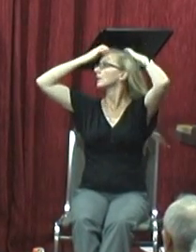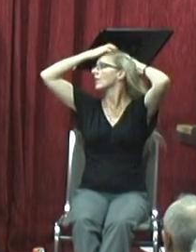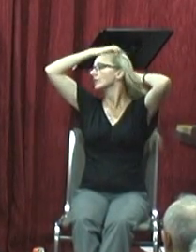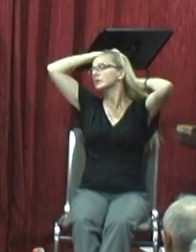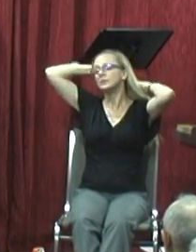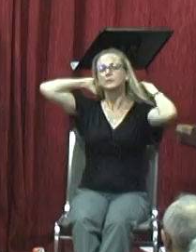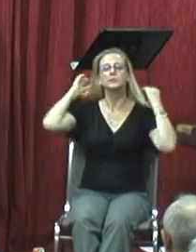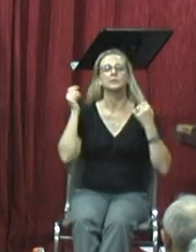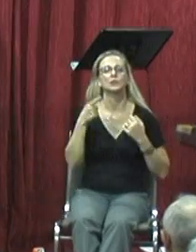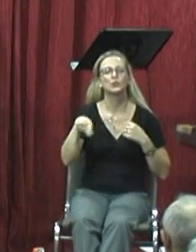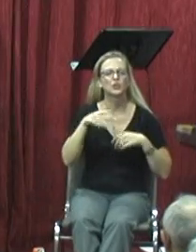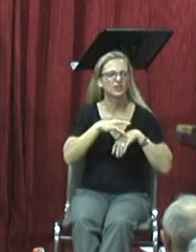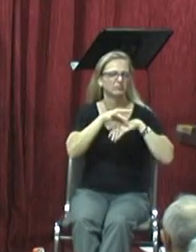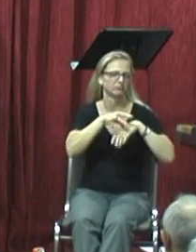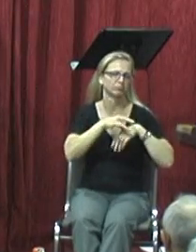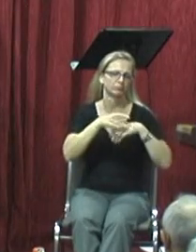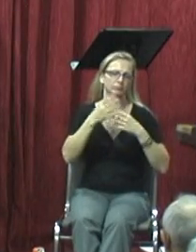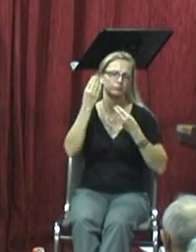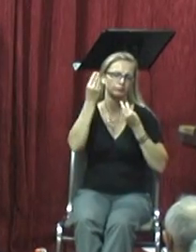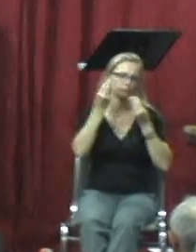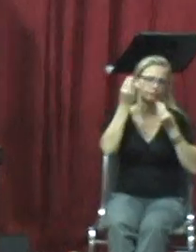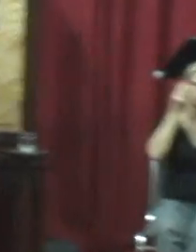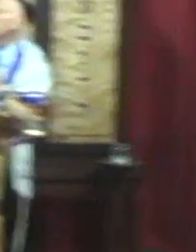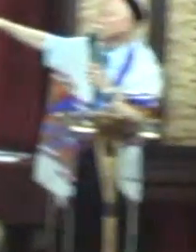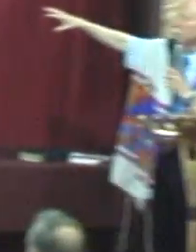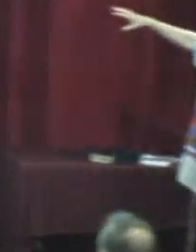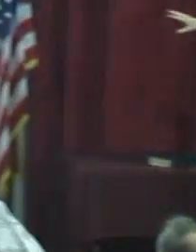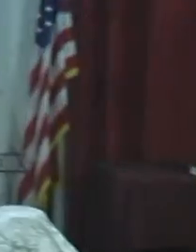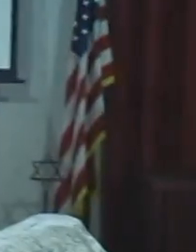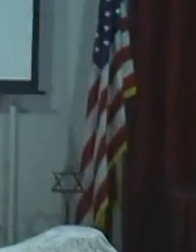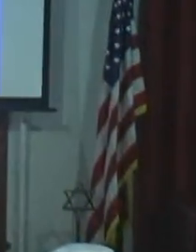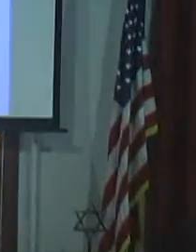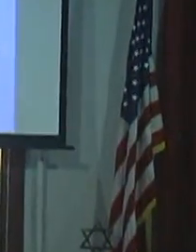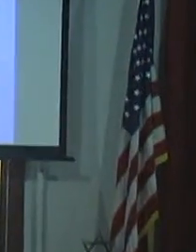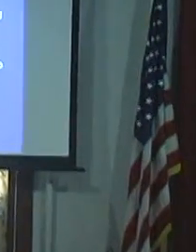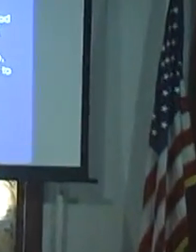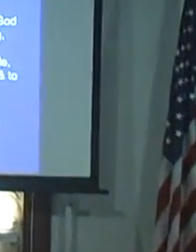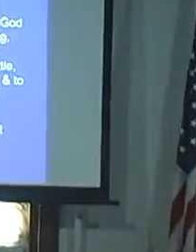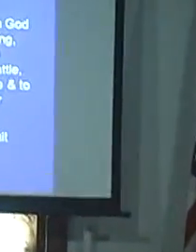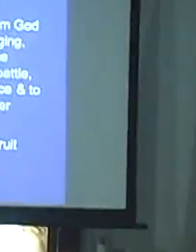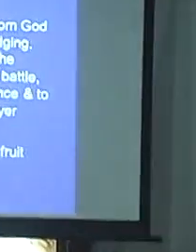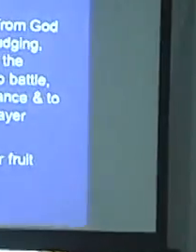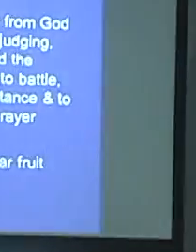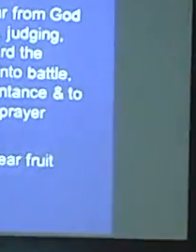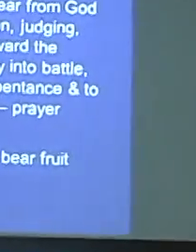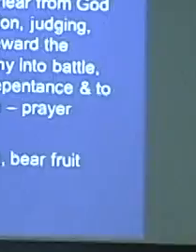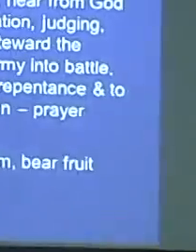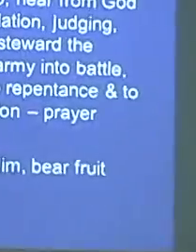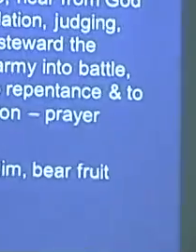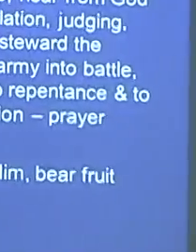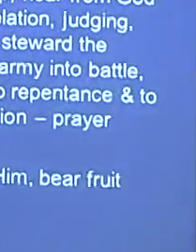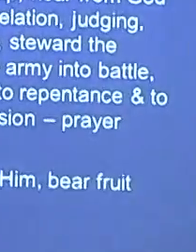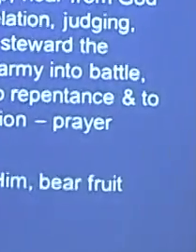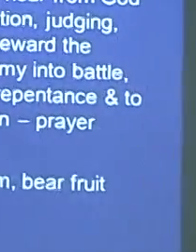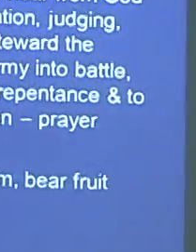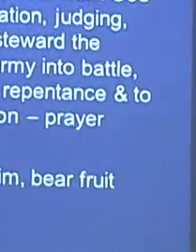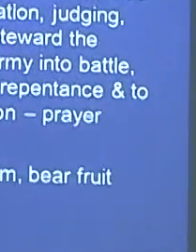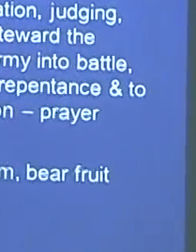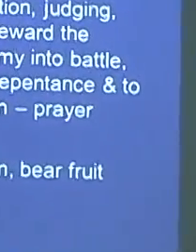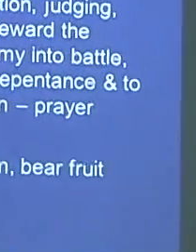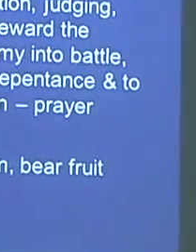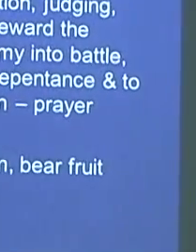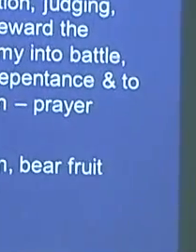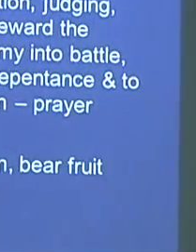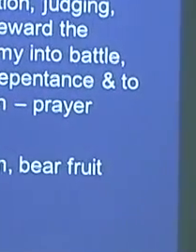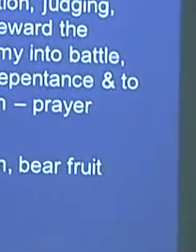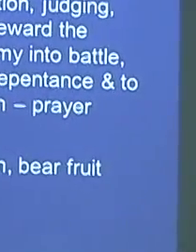on to make sure you really want to take this step, because it is a serious thing. The requirements of purity, the calling, all of us are called,